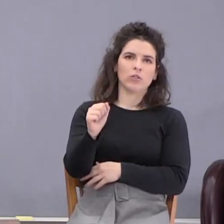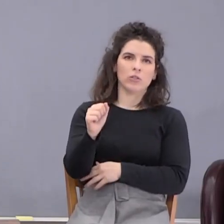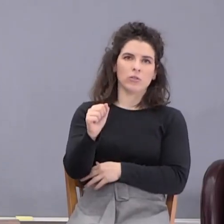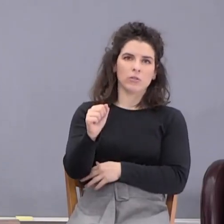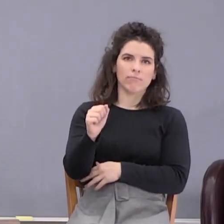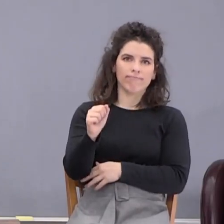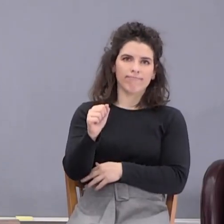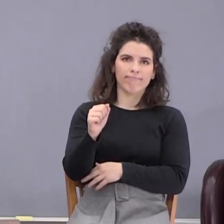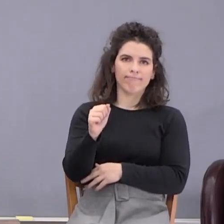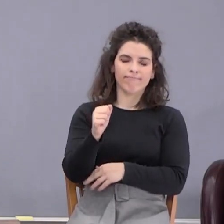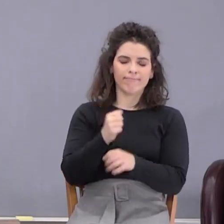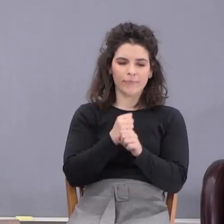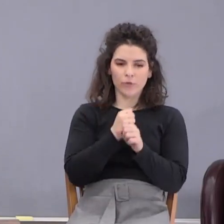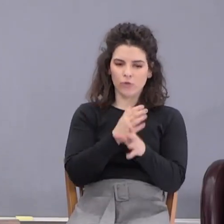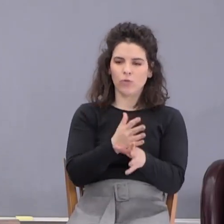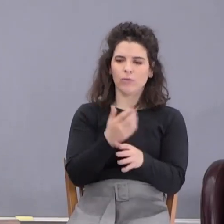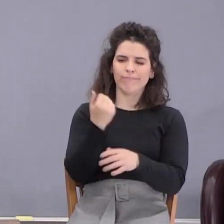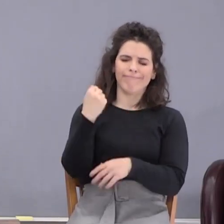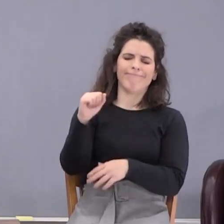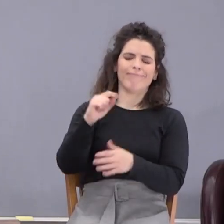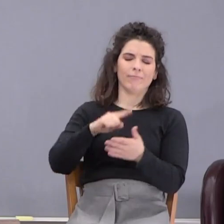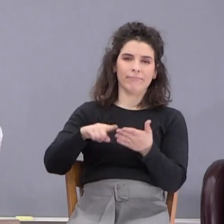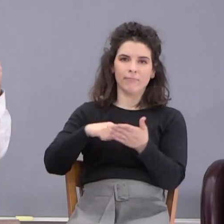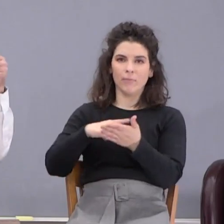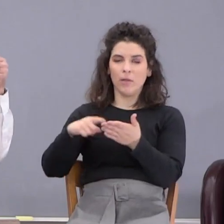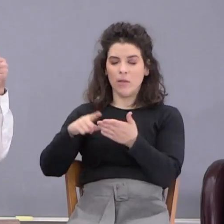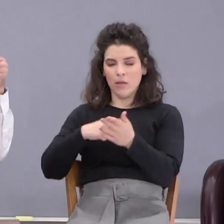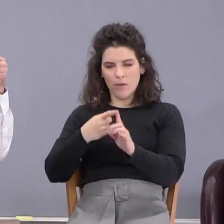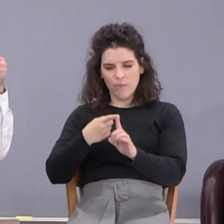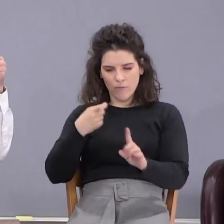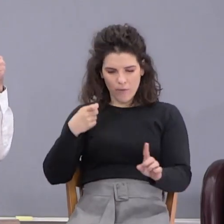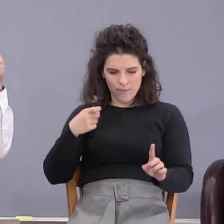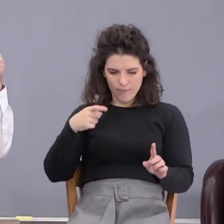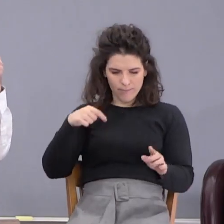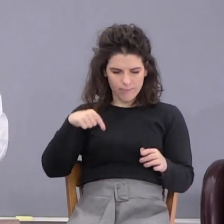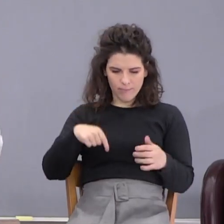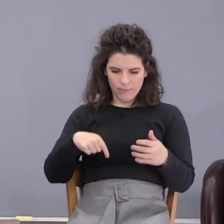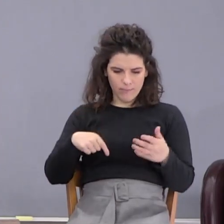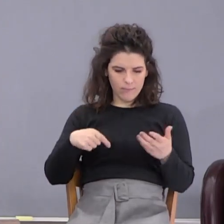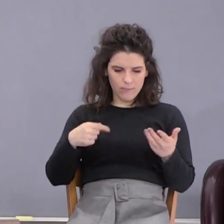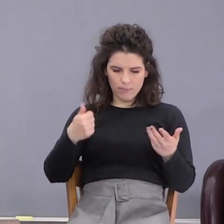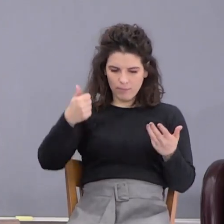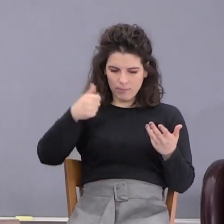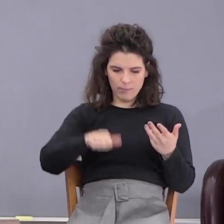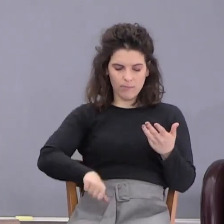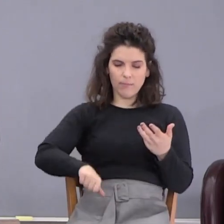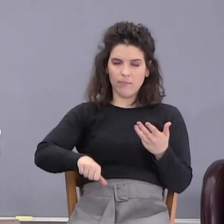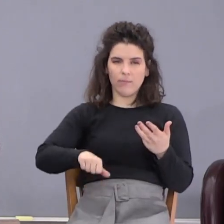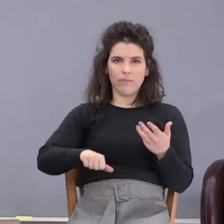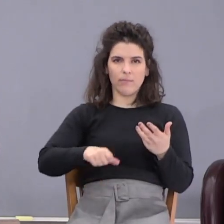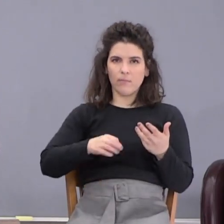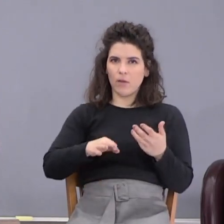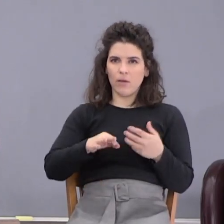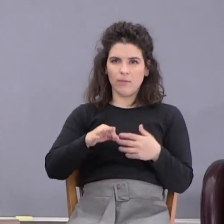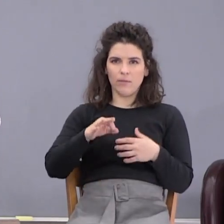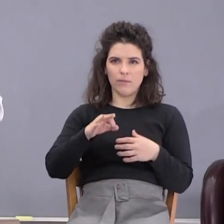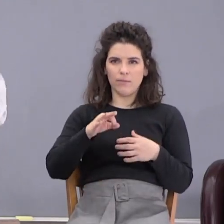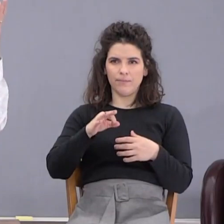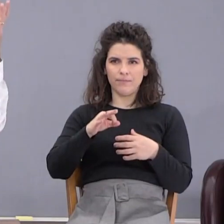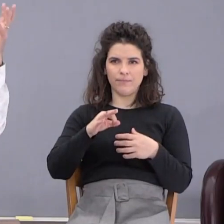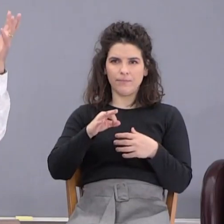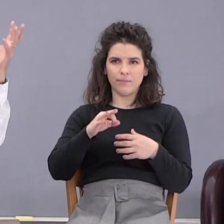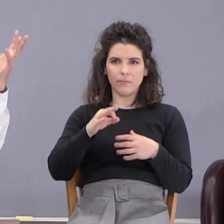the objections arise from this rejection of